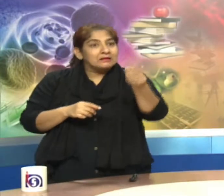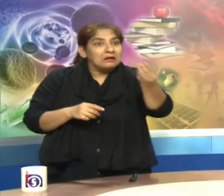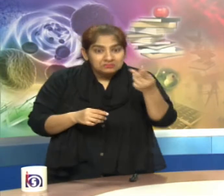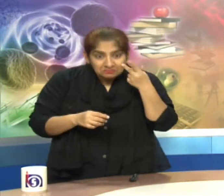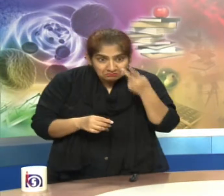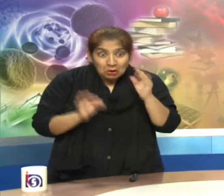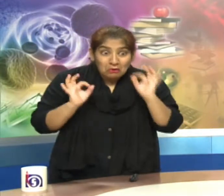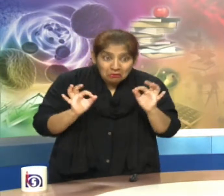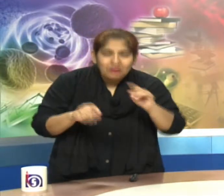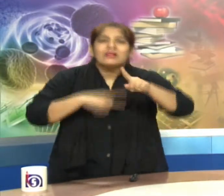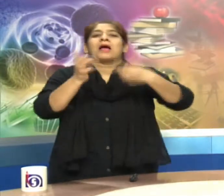We are given